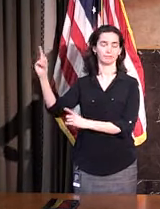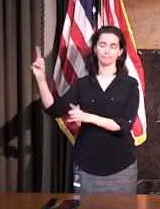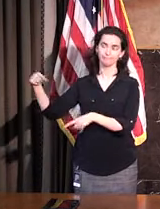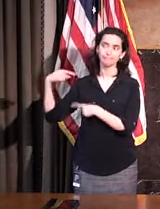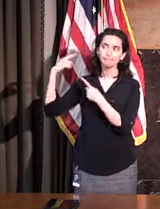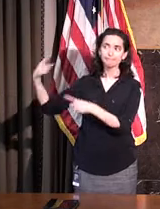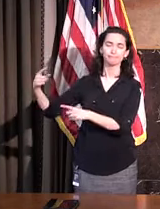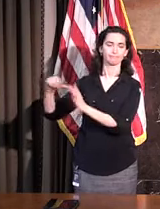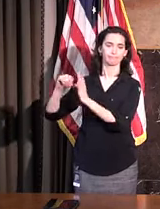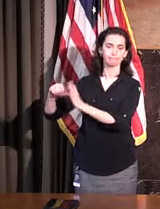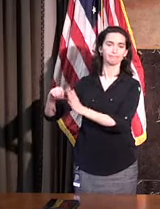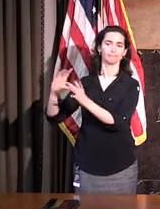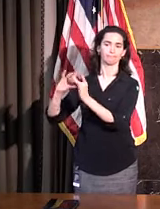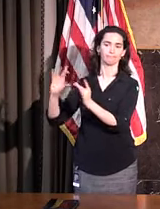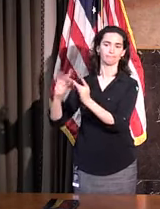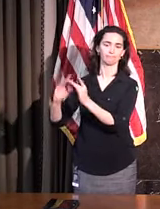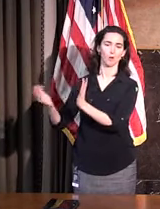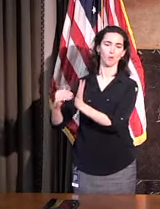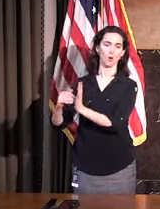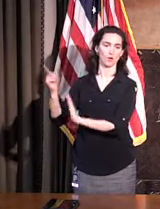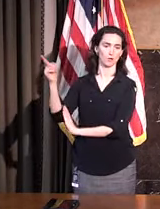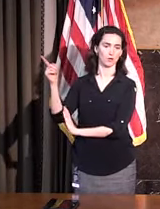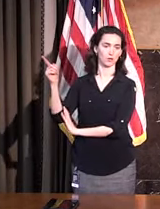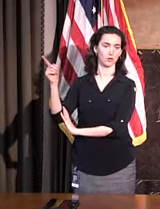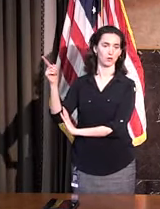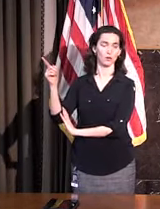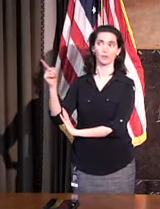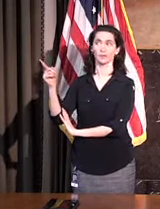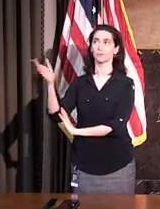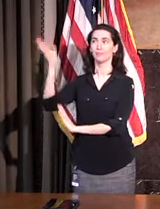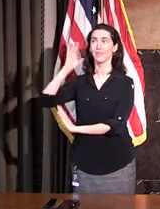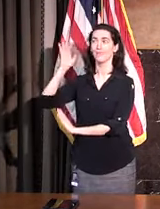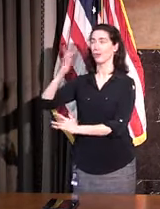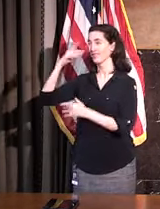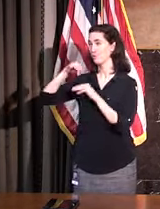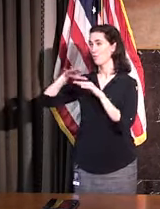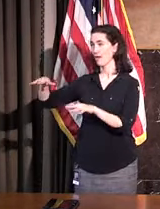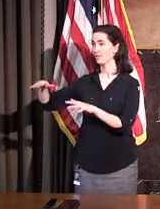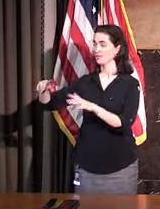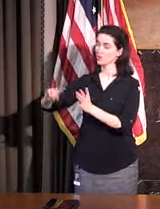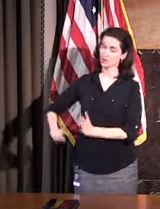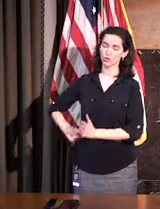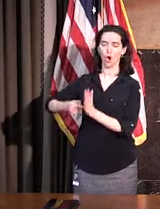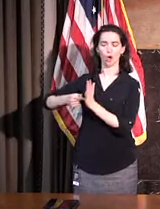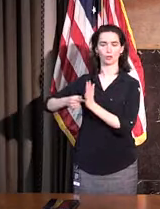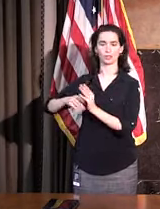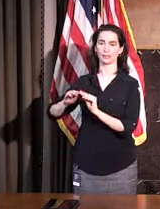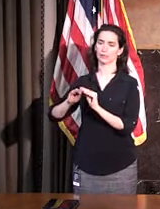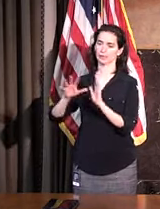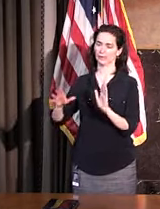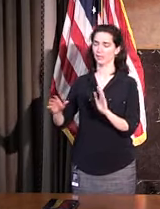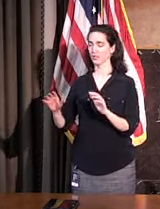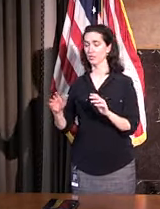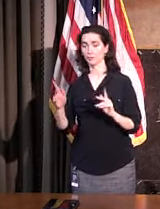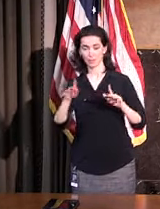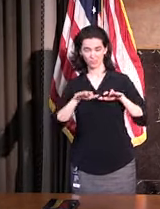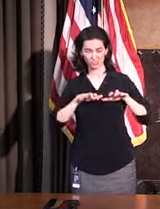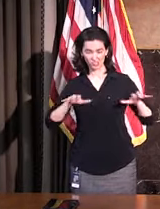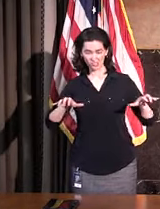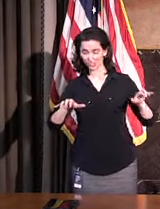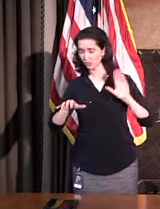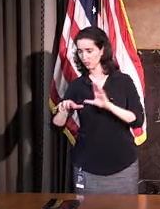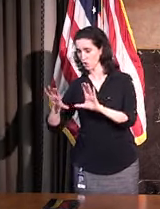long time. And virtually since the start of the pandemic, it became immediately clear there was a segment of the population that was much